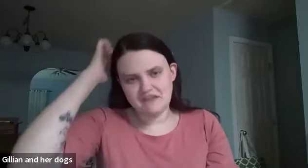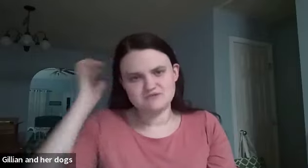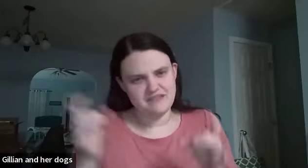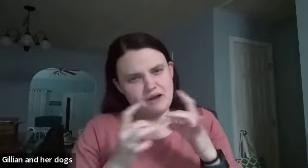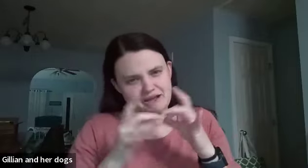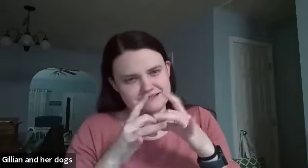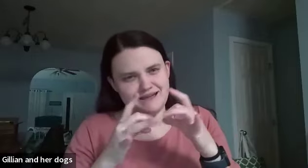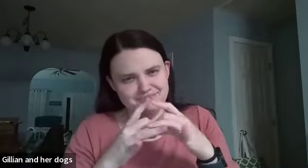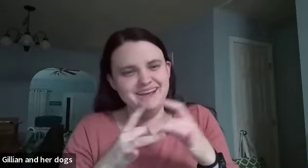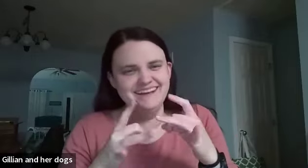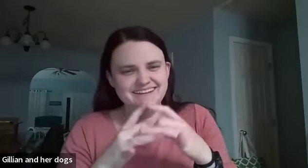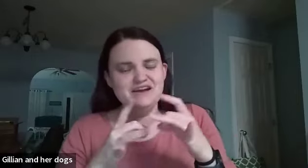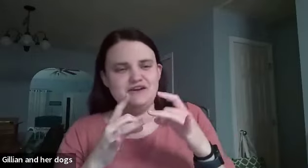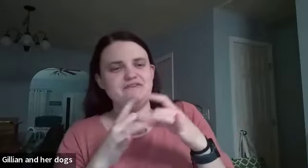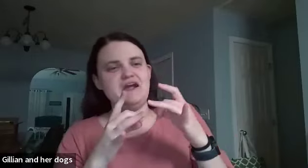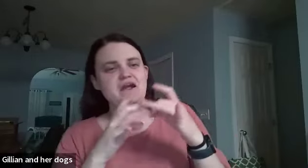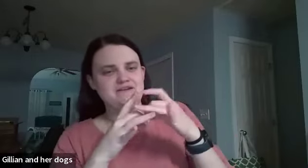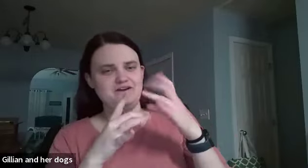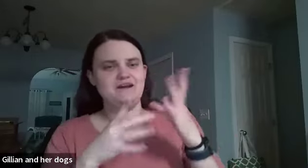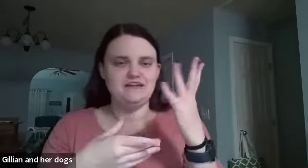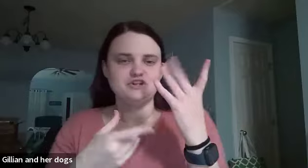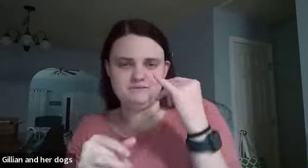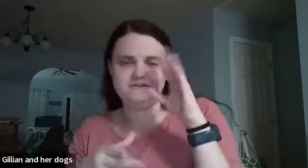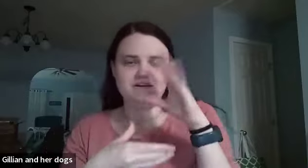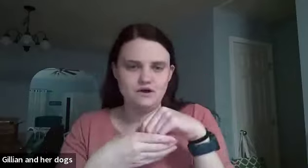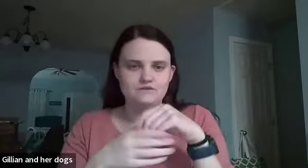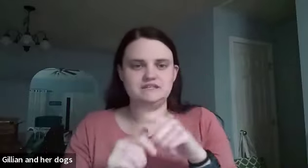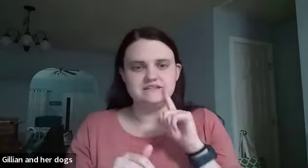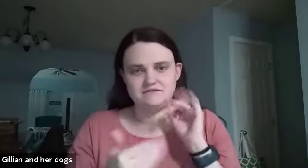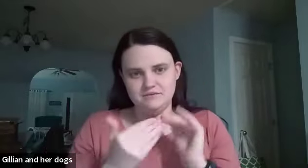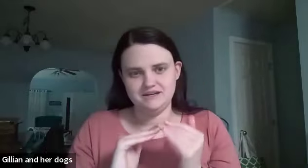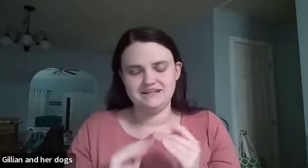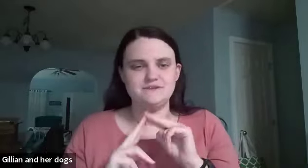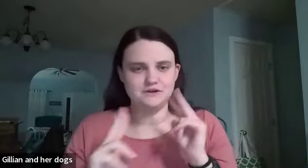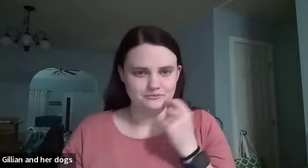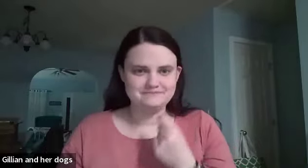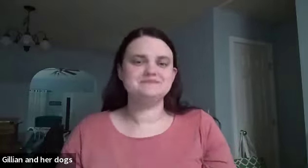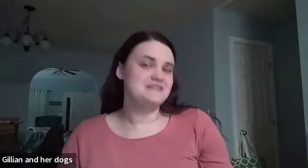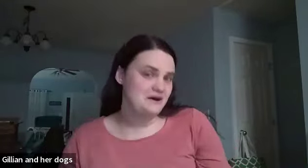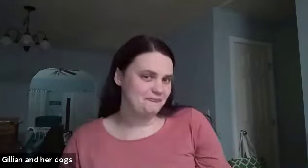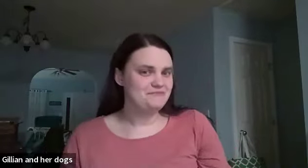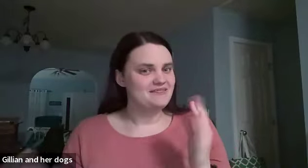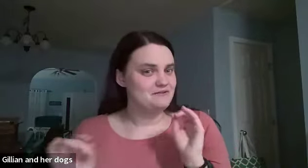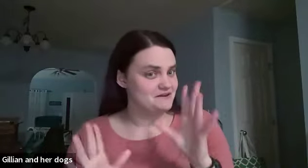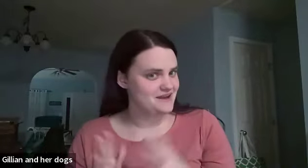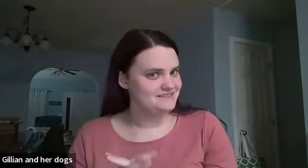think that's why they probably got a sign. They're they try to be very involved with the deaf community. It's very cool. So, little fun fact